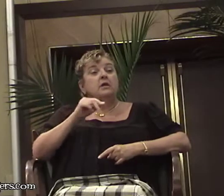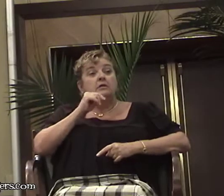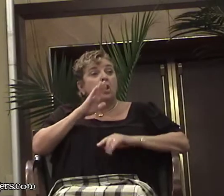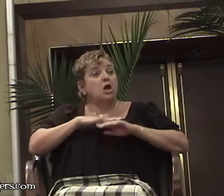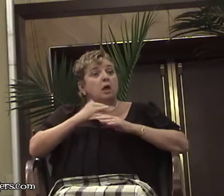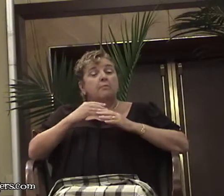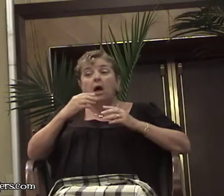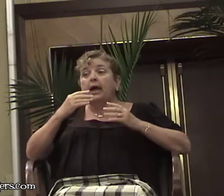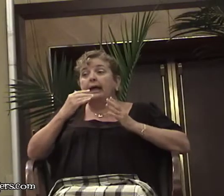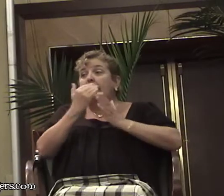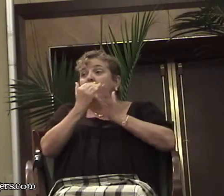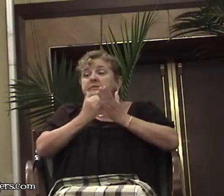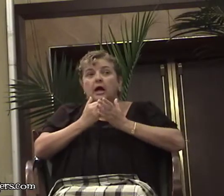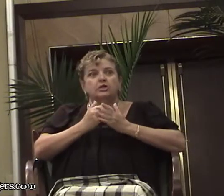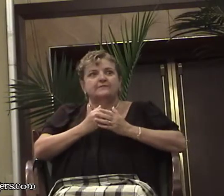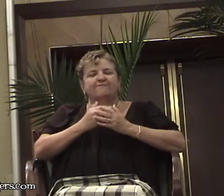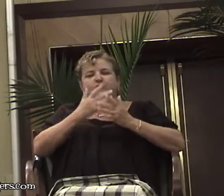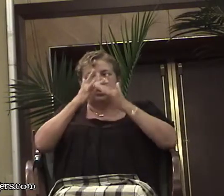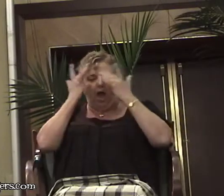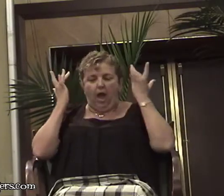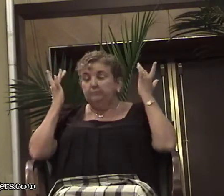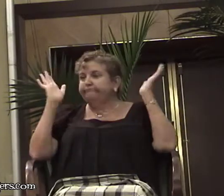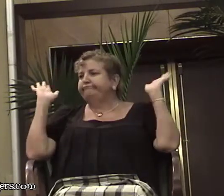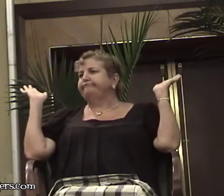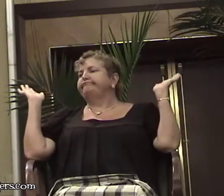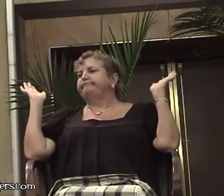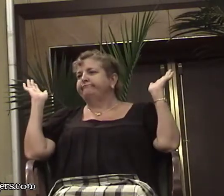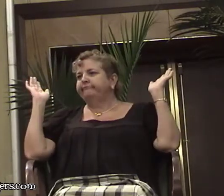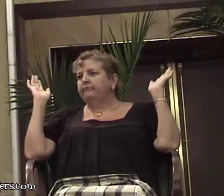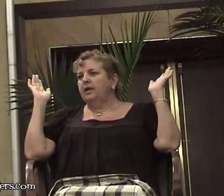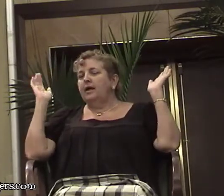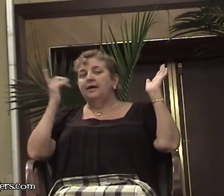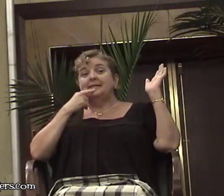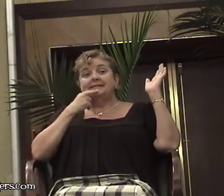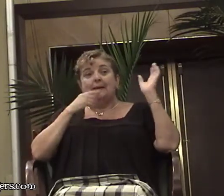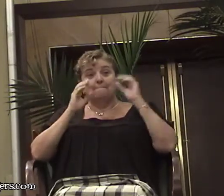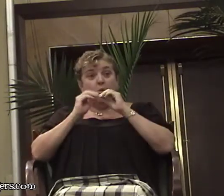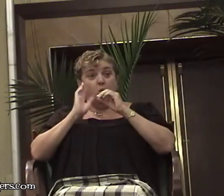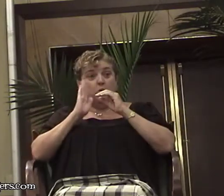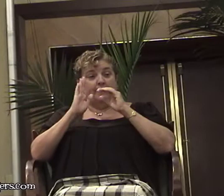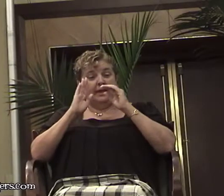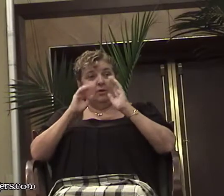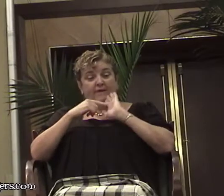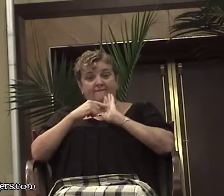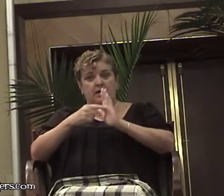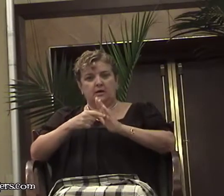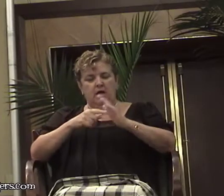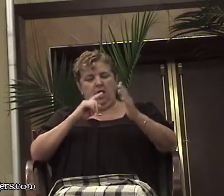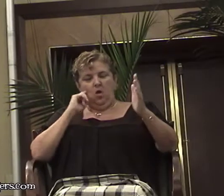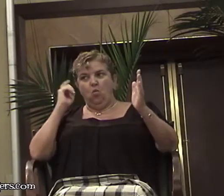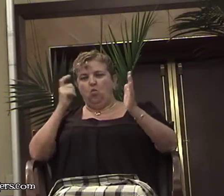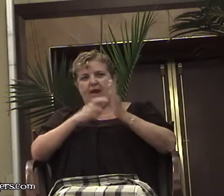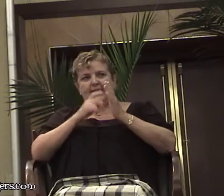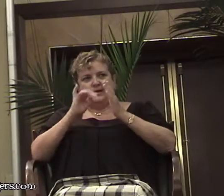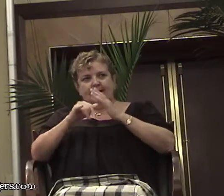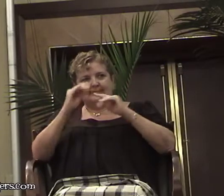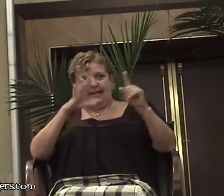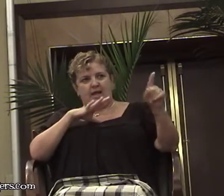plain forgotten. Out of sight, out of mind. You know, say more will be revealed. I recognize this guy right away. He didn't recognize me. He walked down the steps,